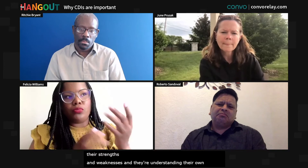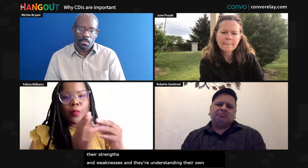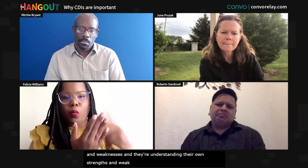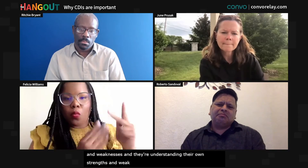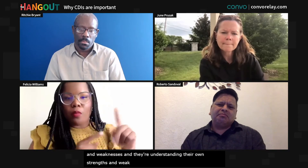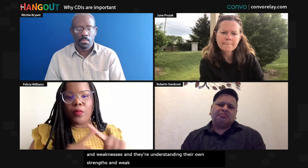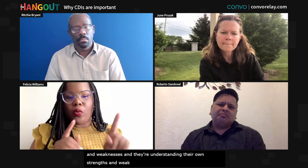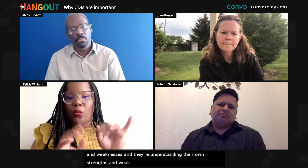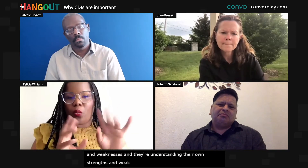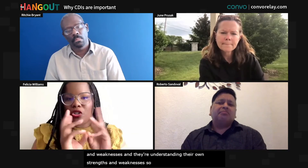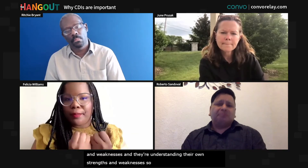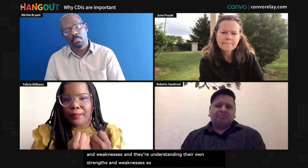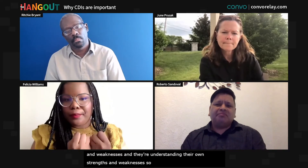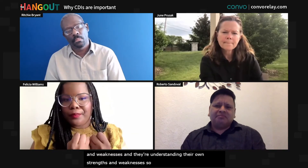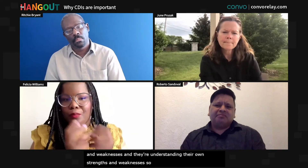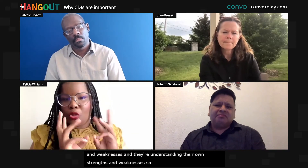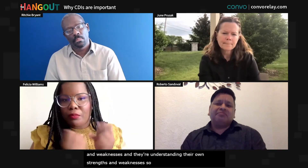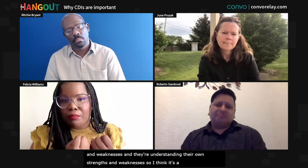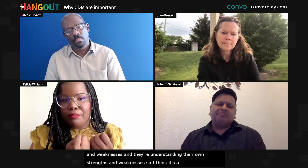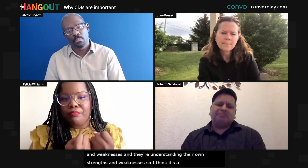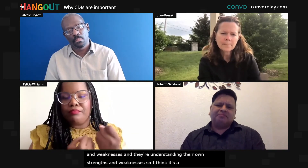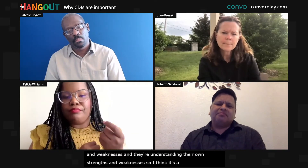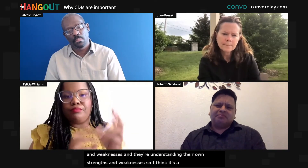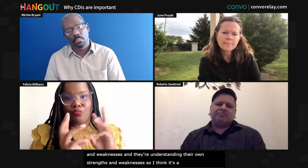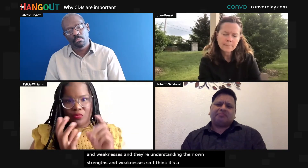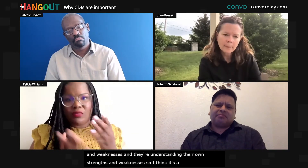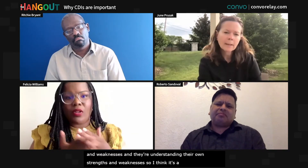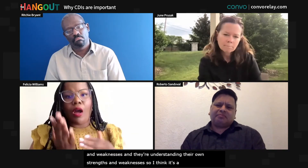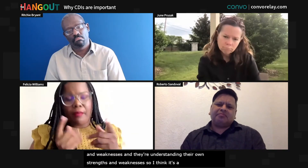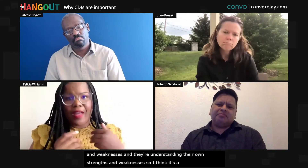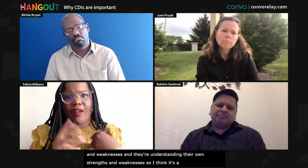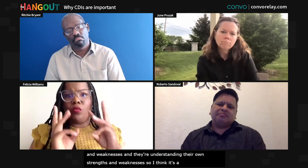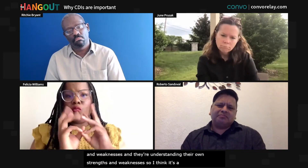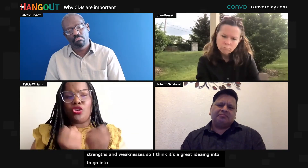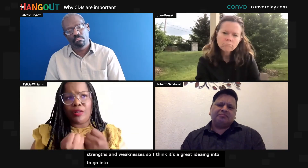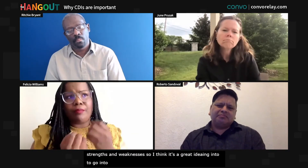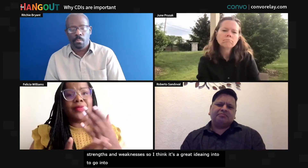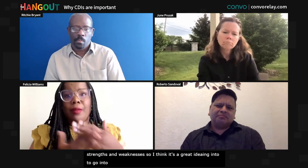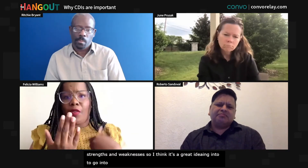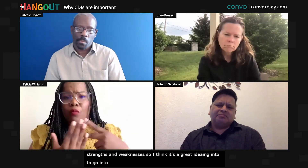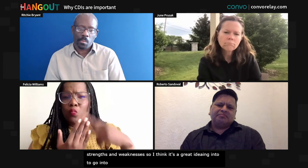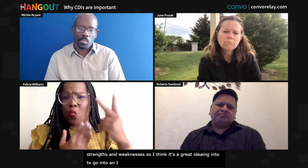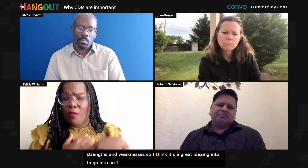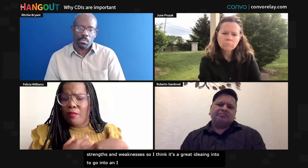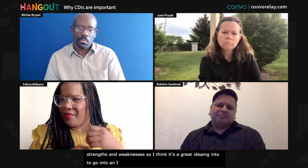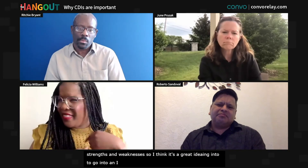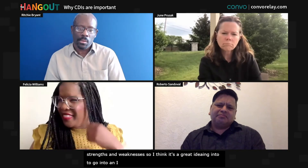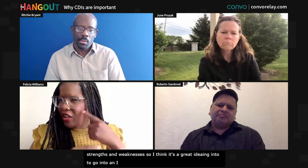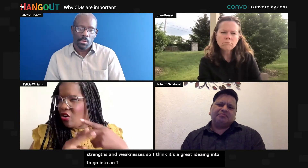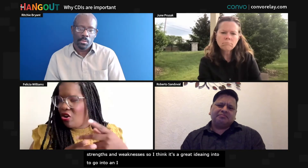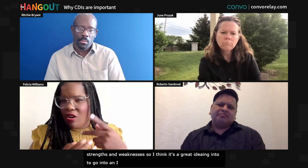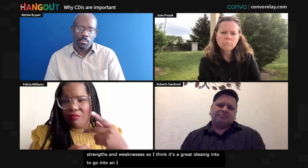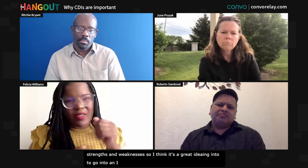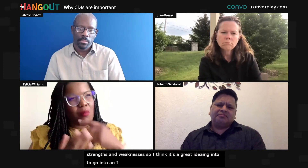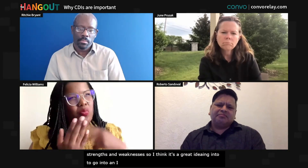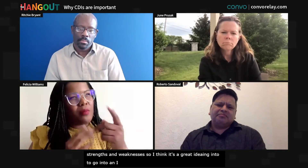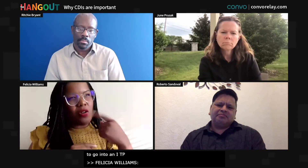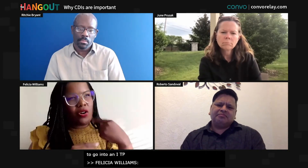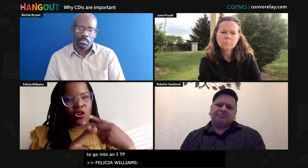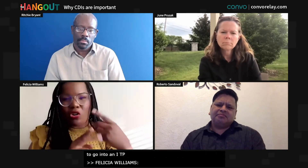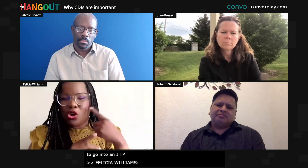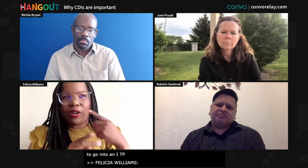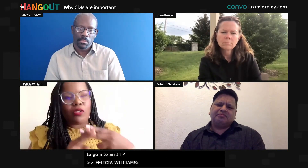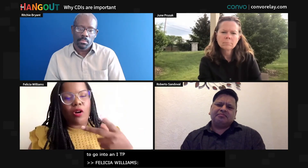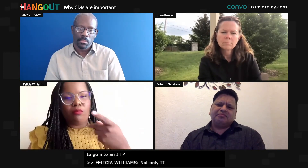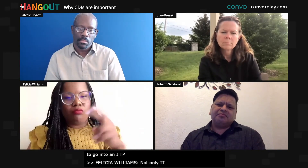into an ITP. Felicia here, not only interpreter programs, but workshops. Workshops, there's some great workshops. I think there was a